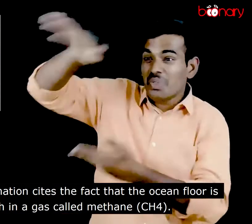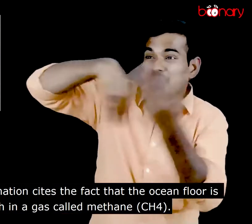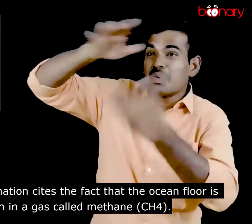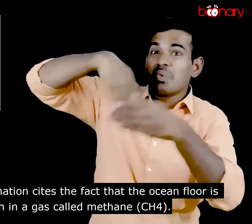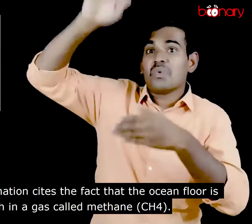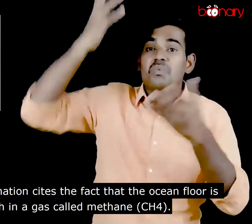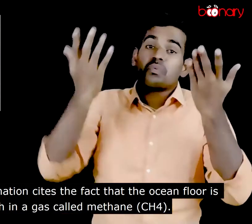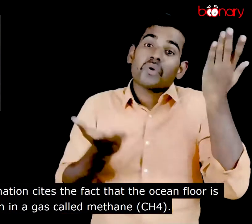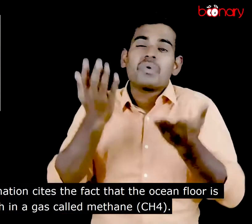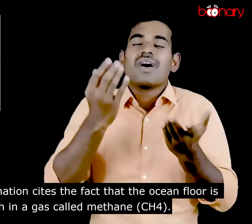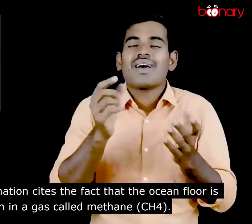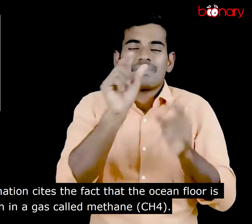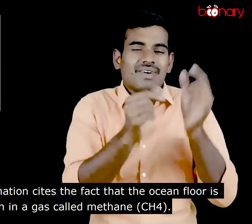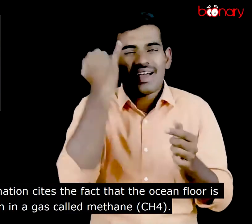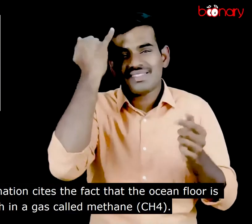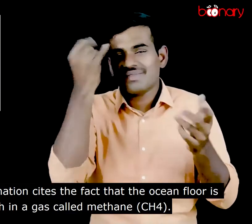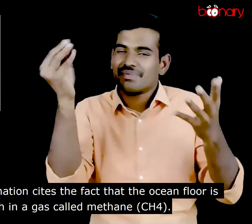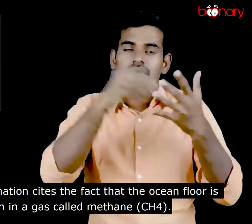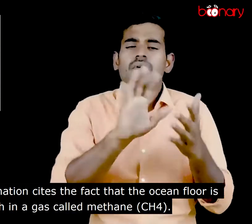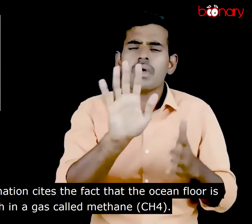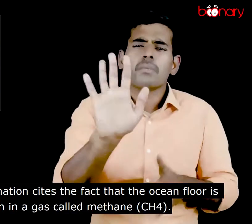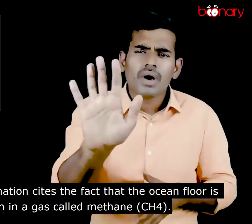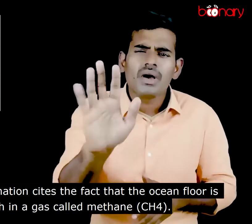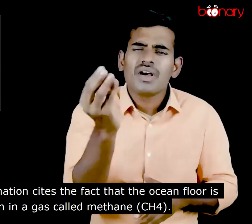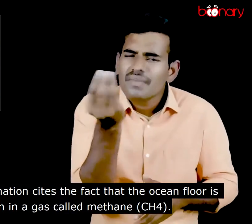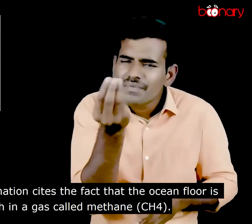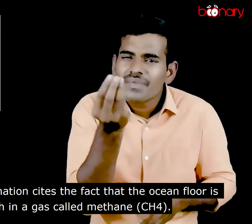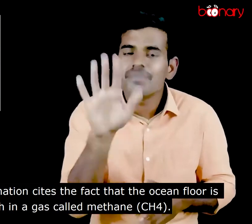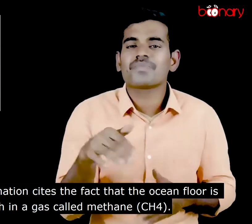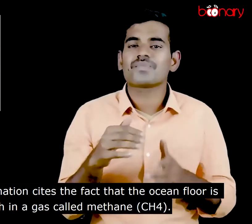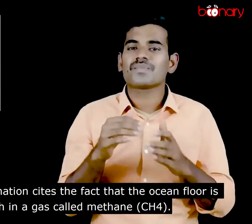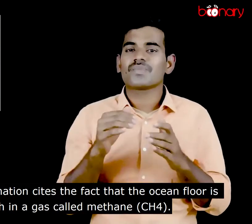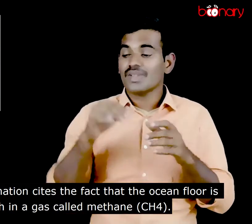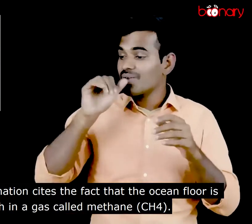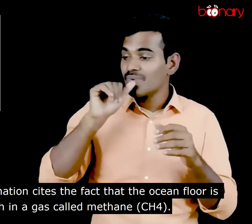fact that the ocean floor is